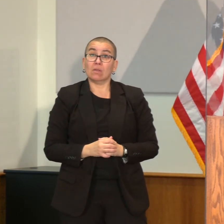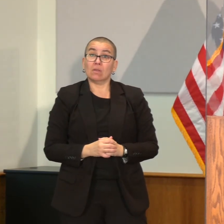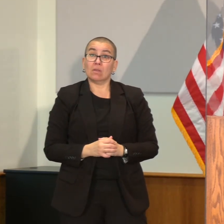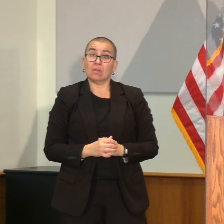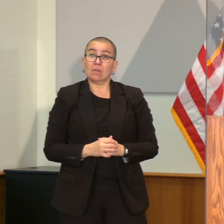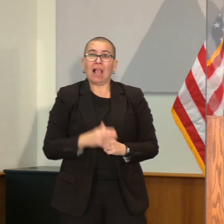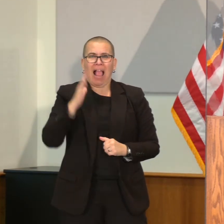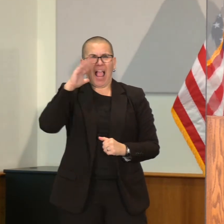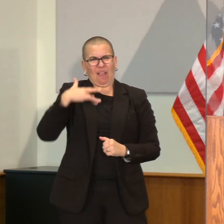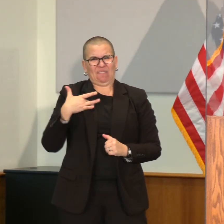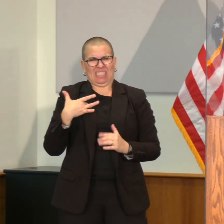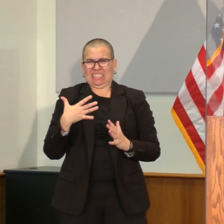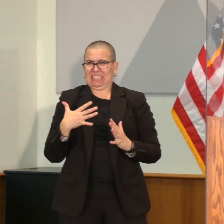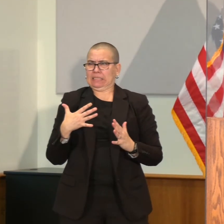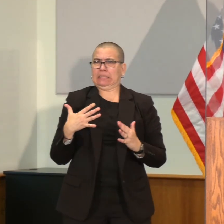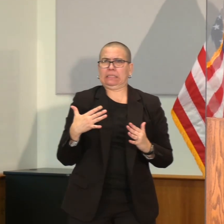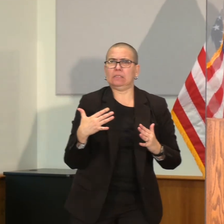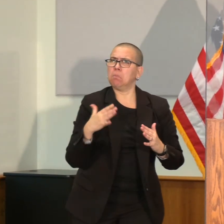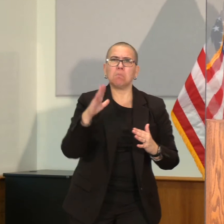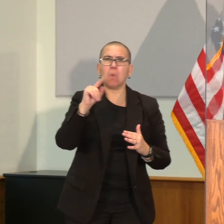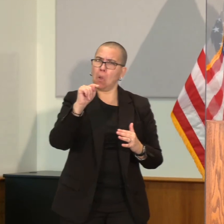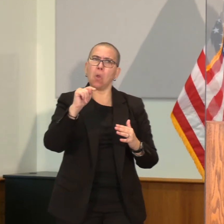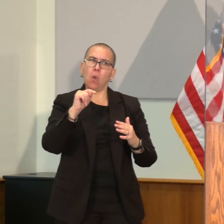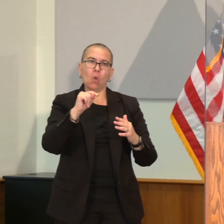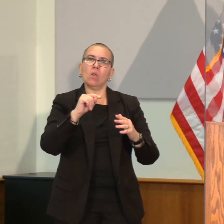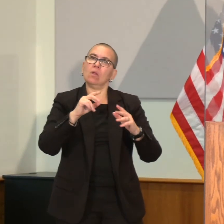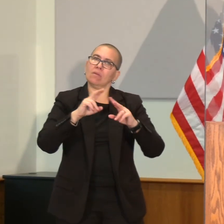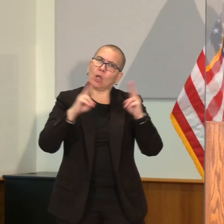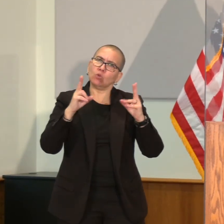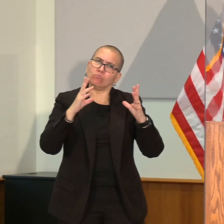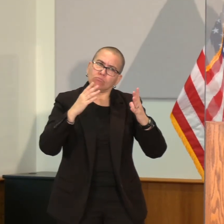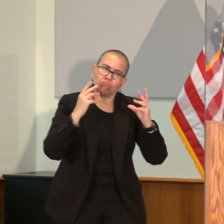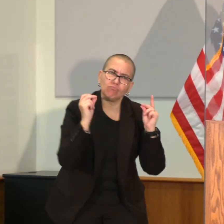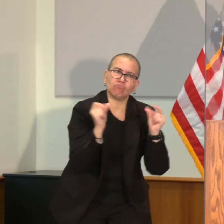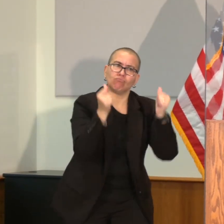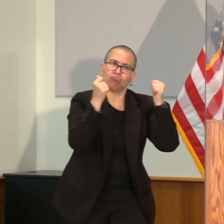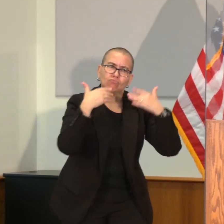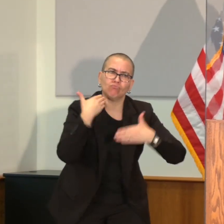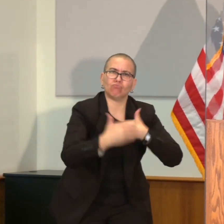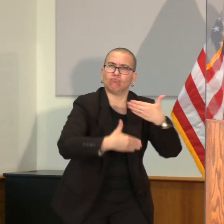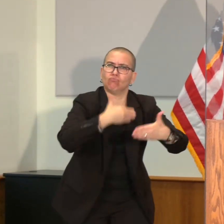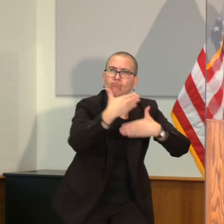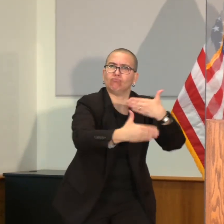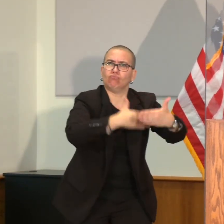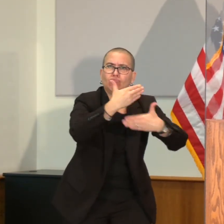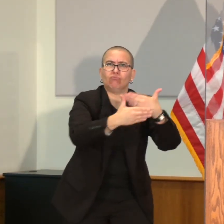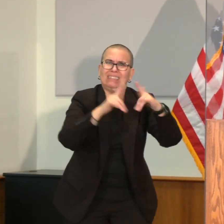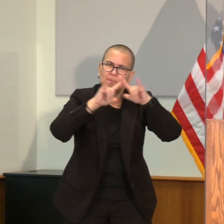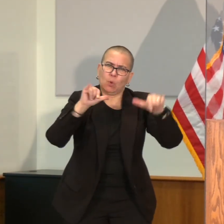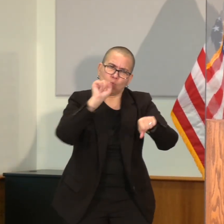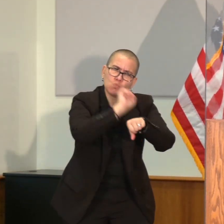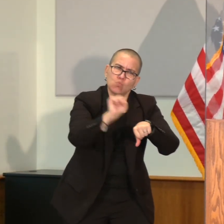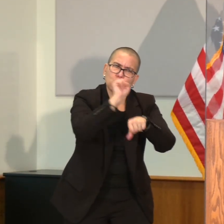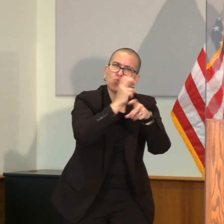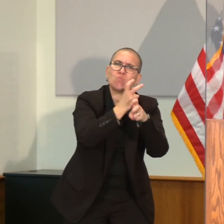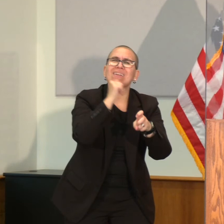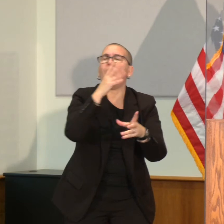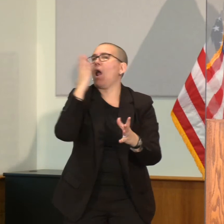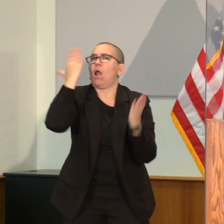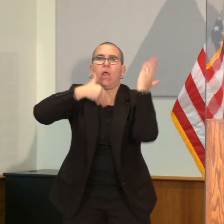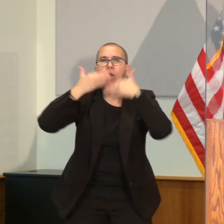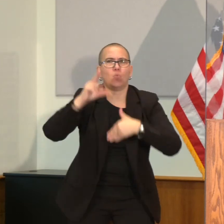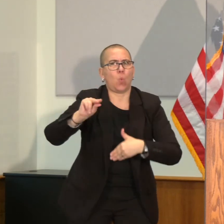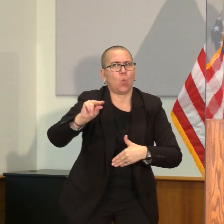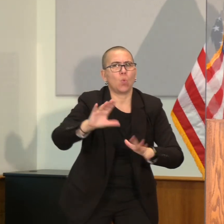it through, but there's an expectation that it will be done. We're really working hard, and this one I own what Department of